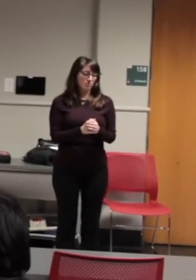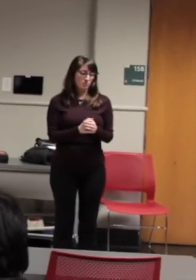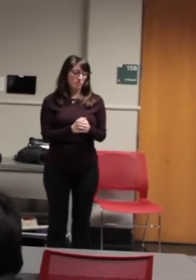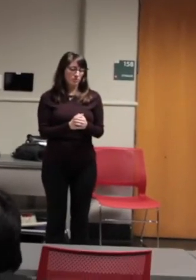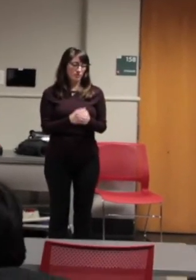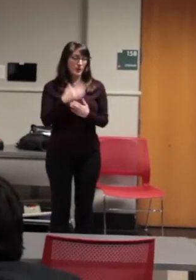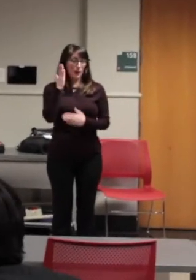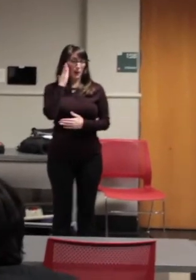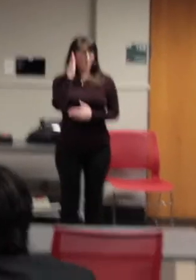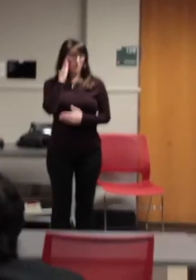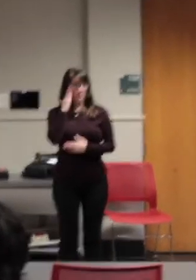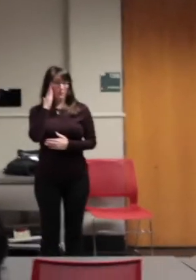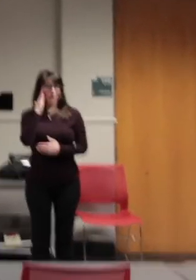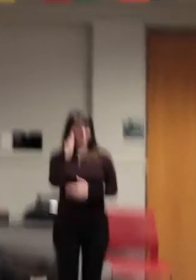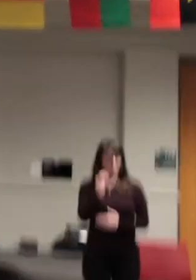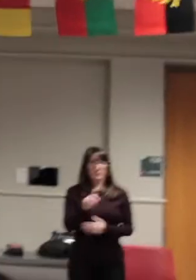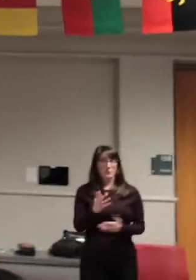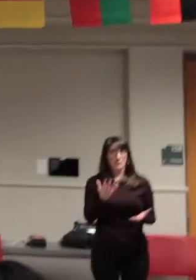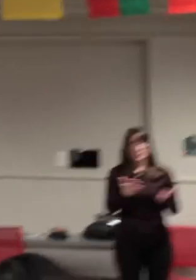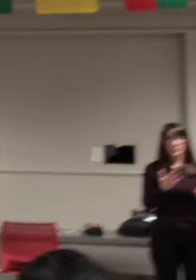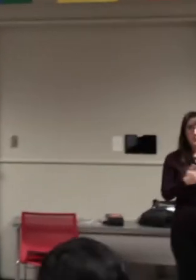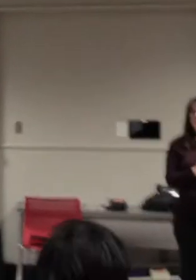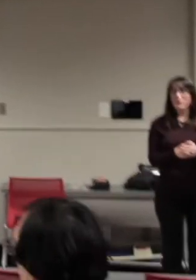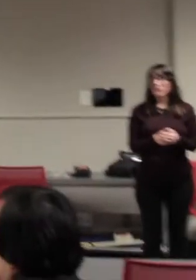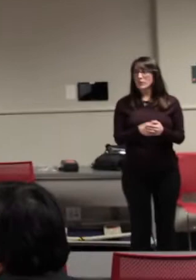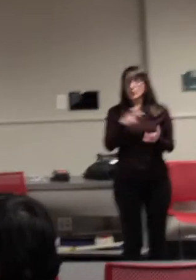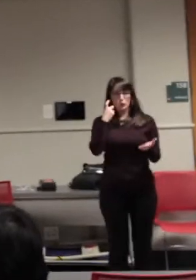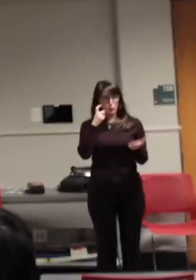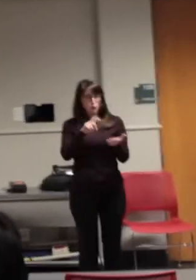You might know this one. I'll ask you after, if you notice any of those.